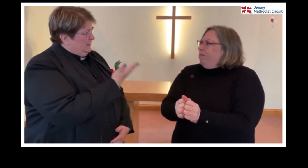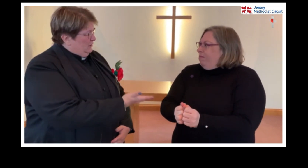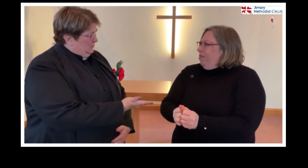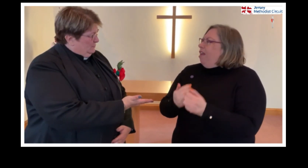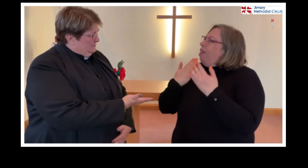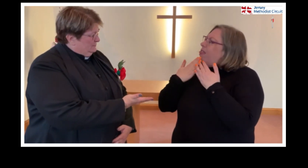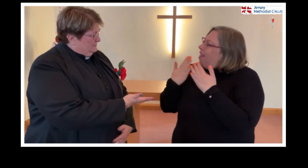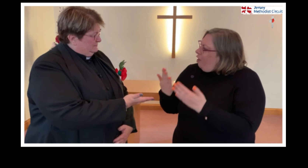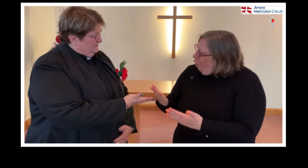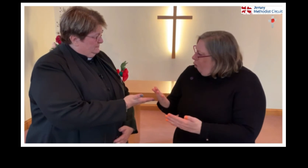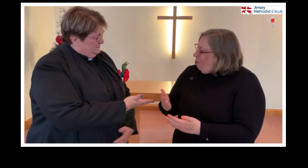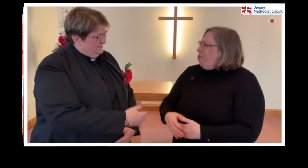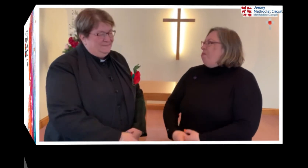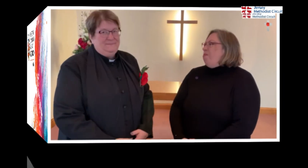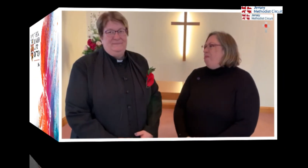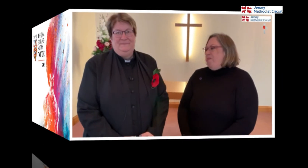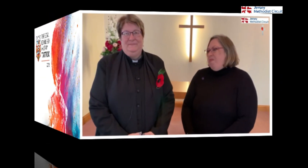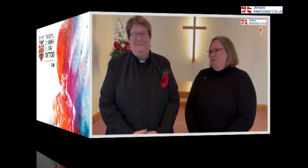Thank you.